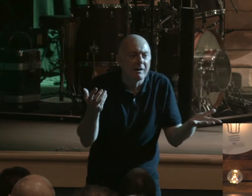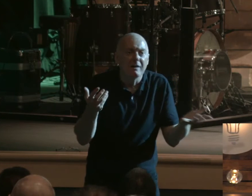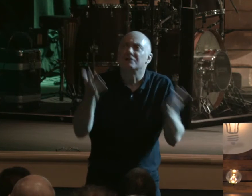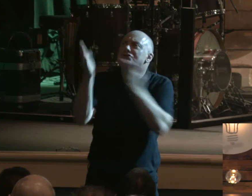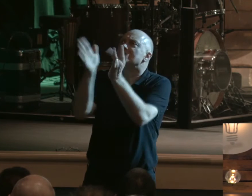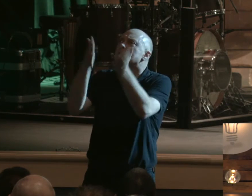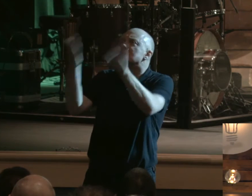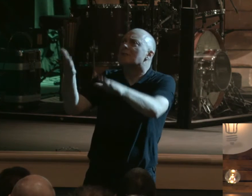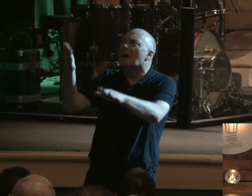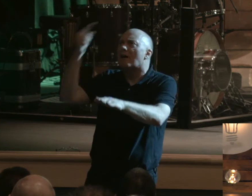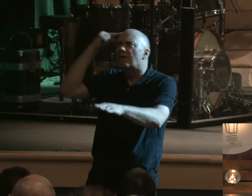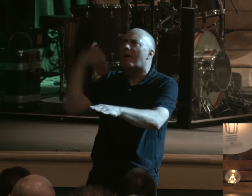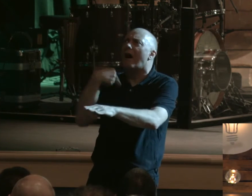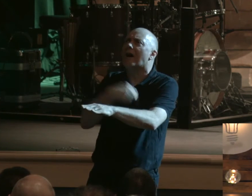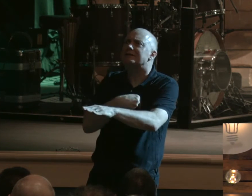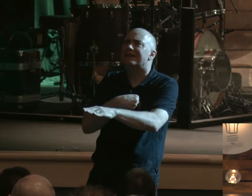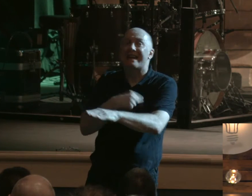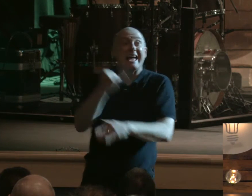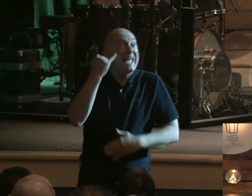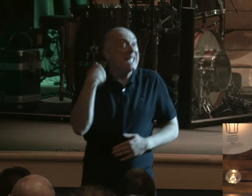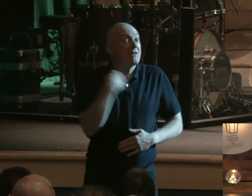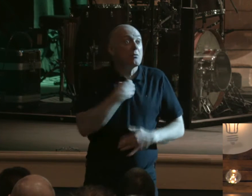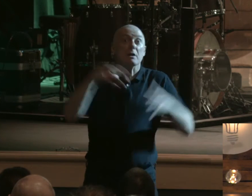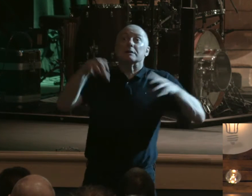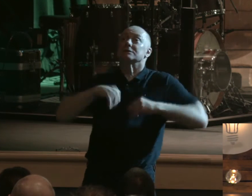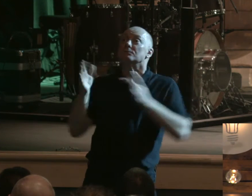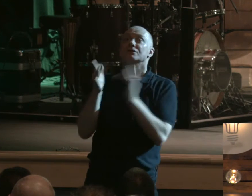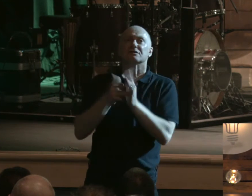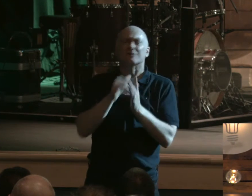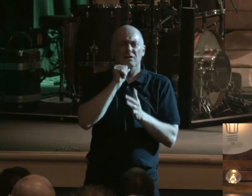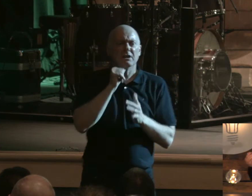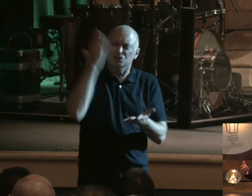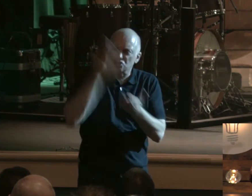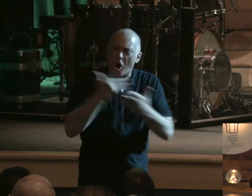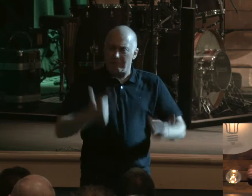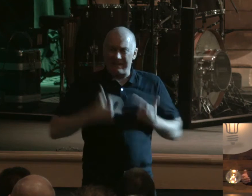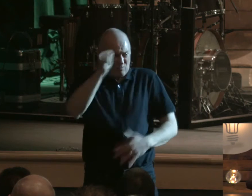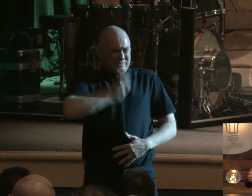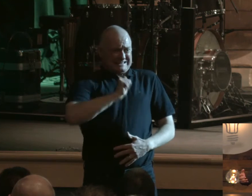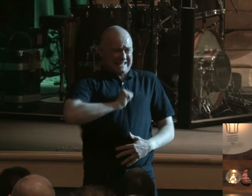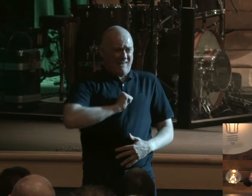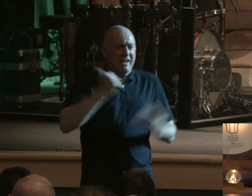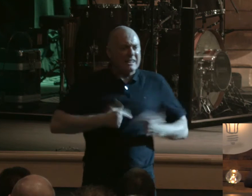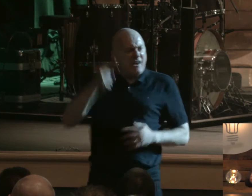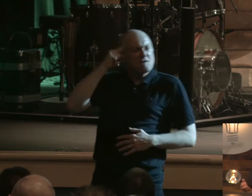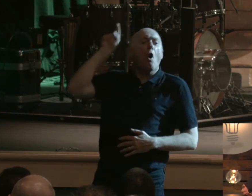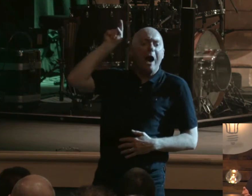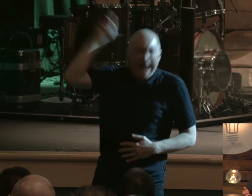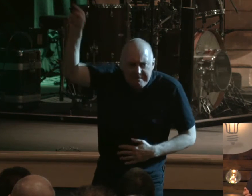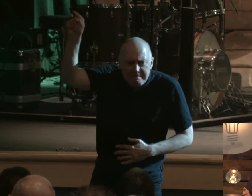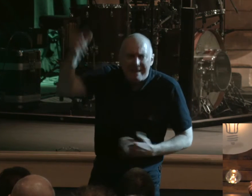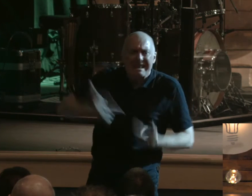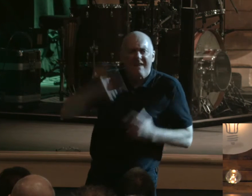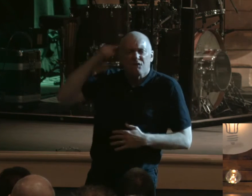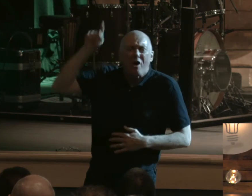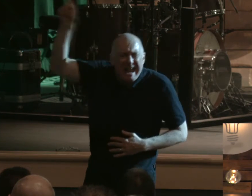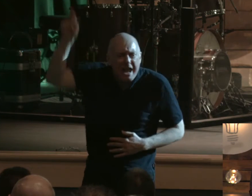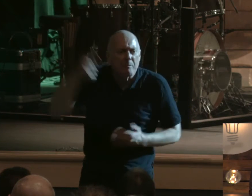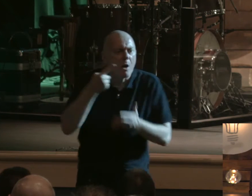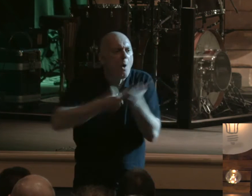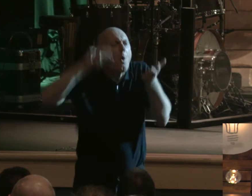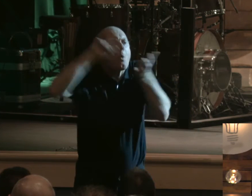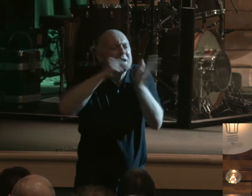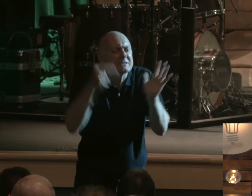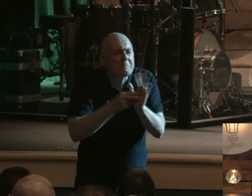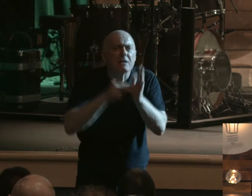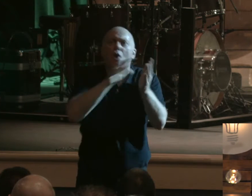died for all, that those who have died with Christ may no longer live for themselves, but live for him, but for him, but for him, but for him. What does it mean that